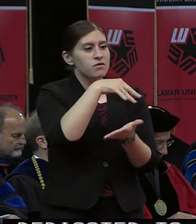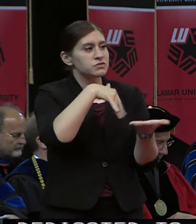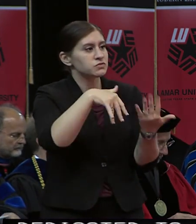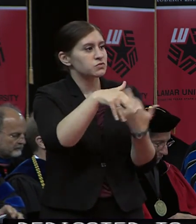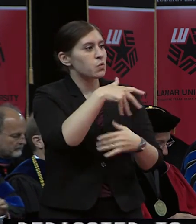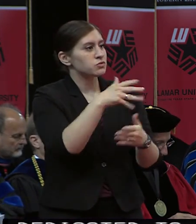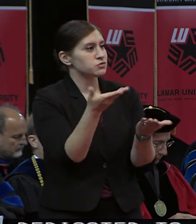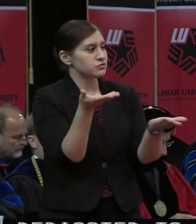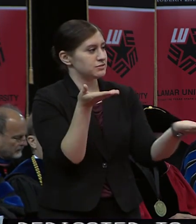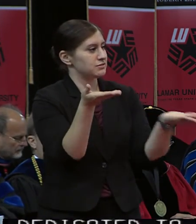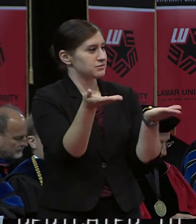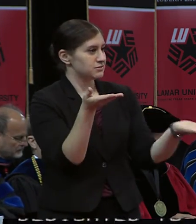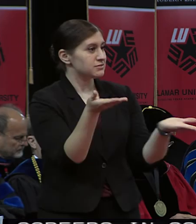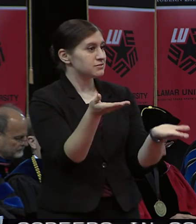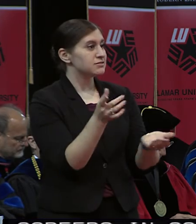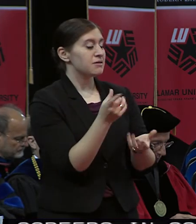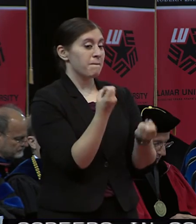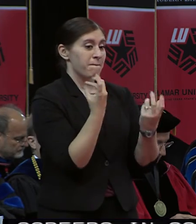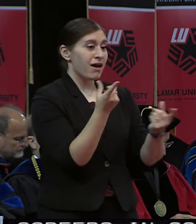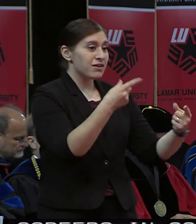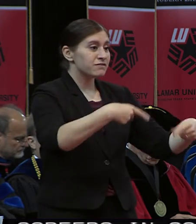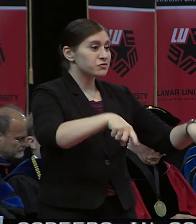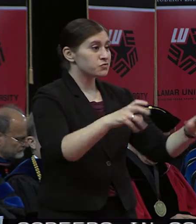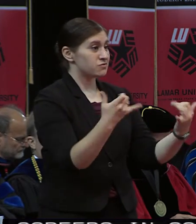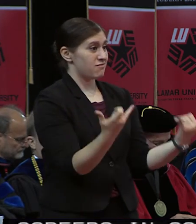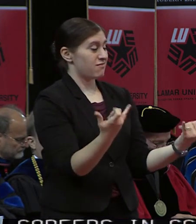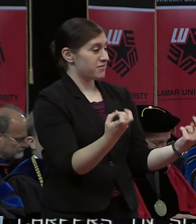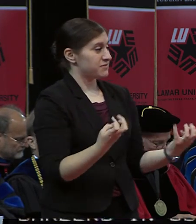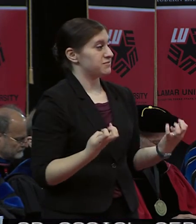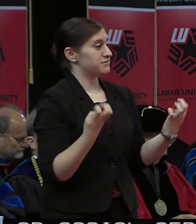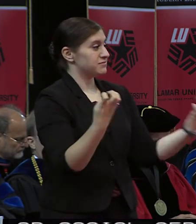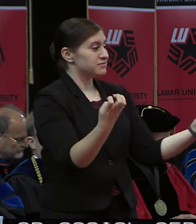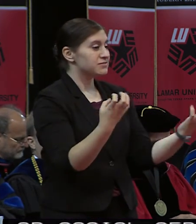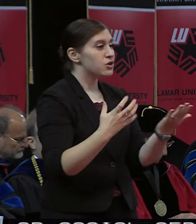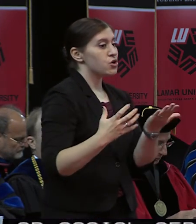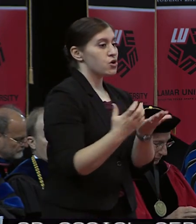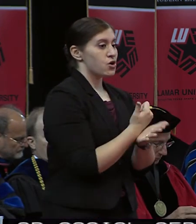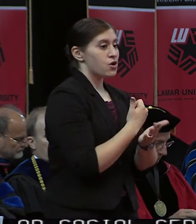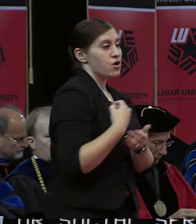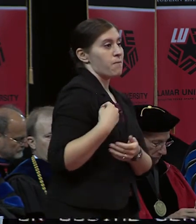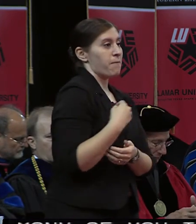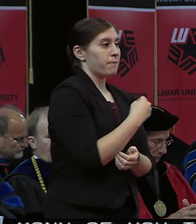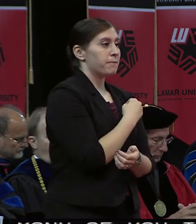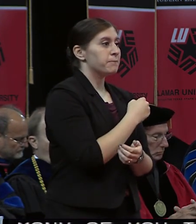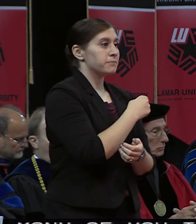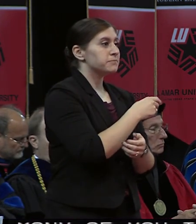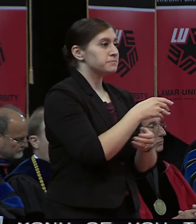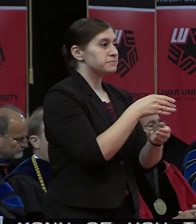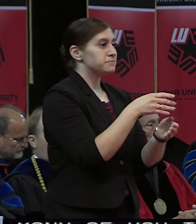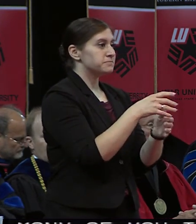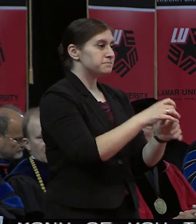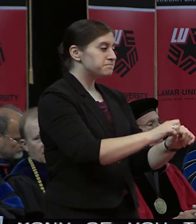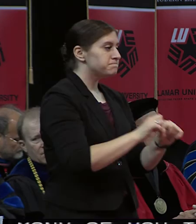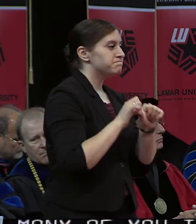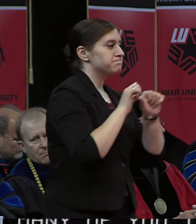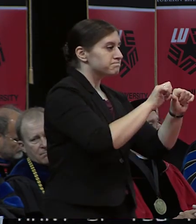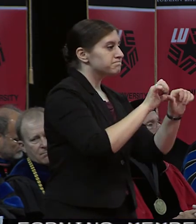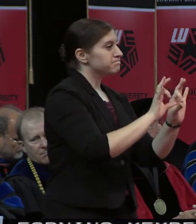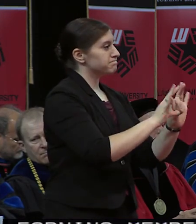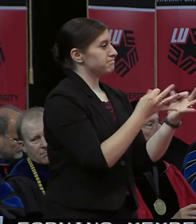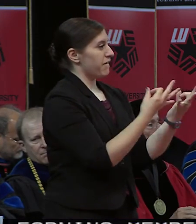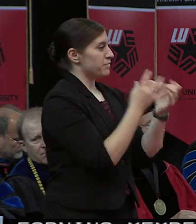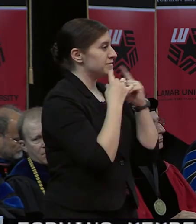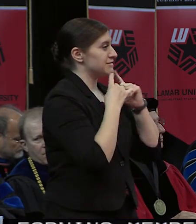services. And while many of you this evening will be earning membership into a long-standing family tradition of